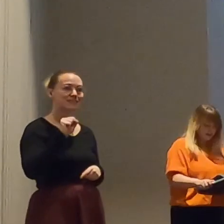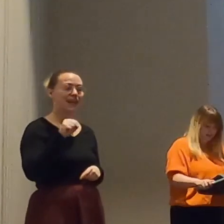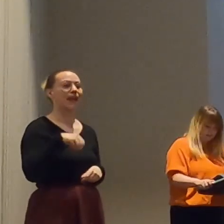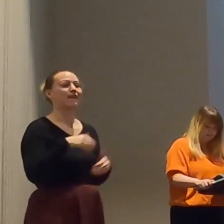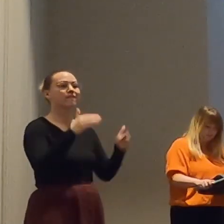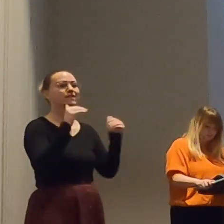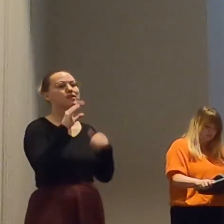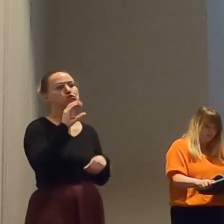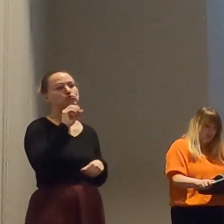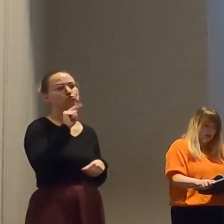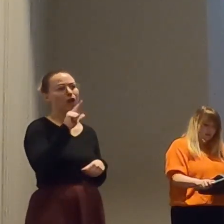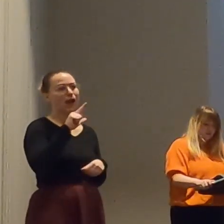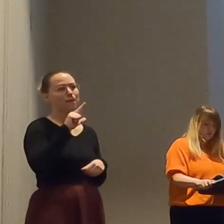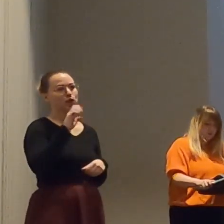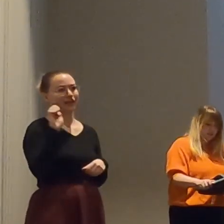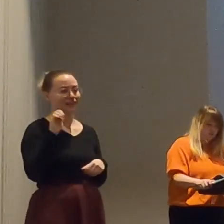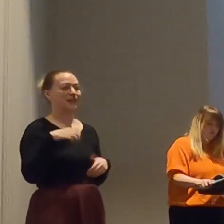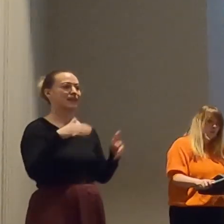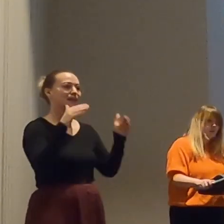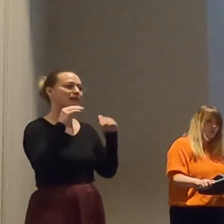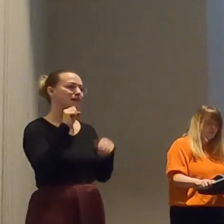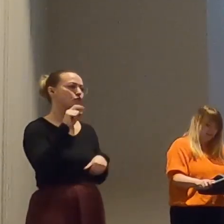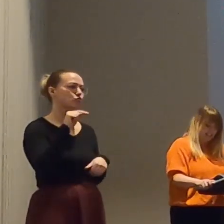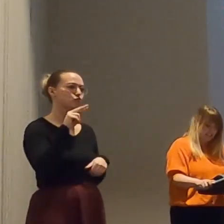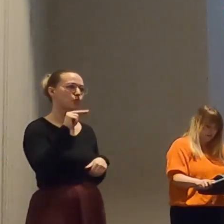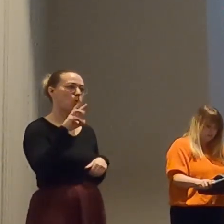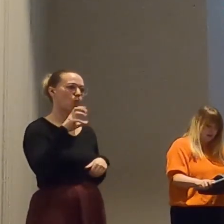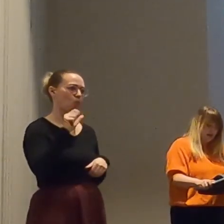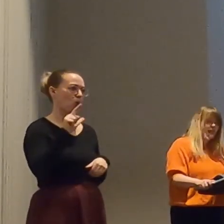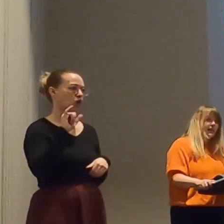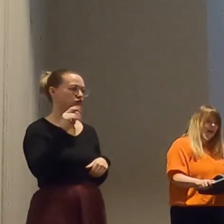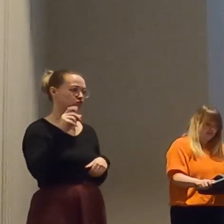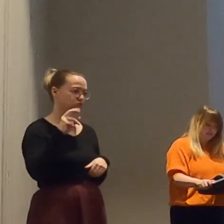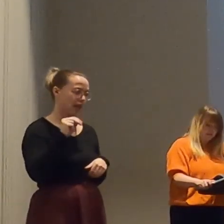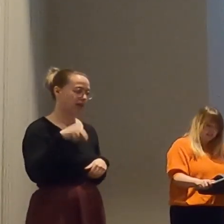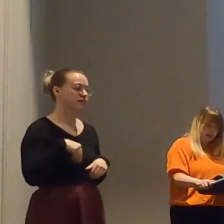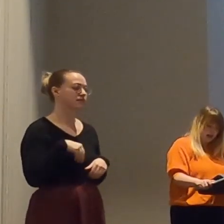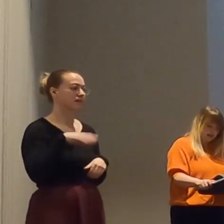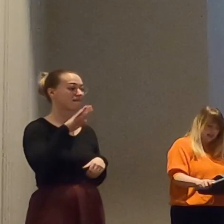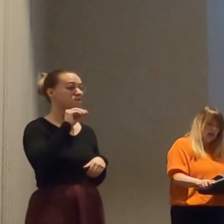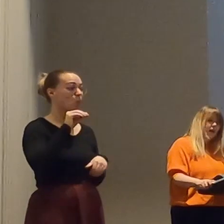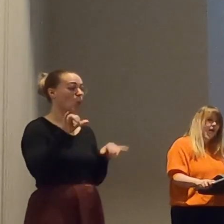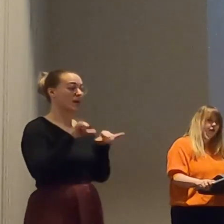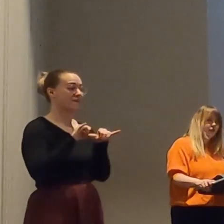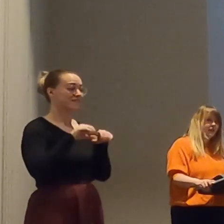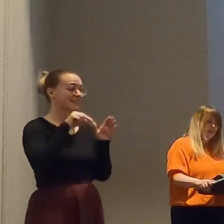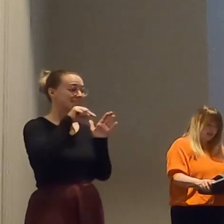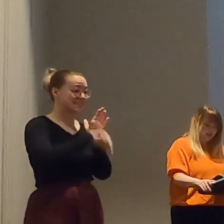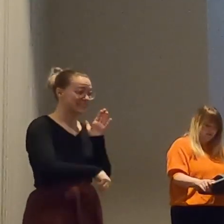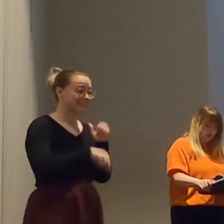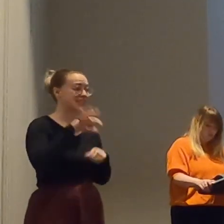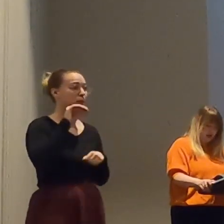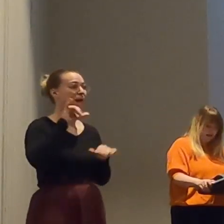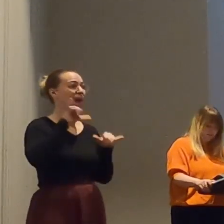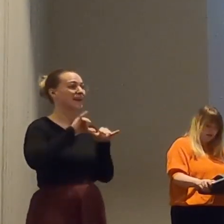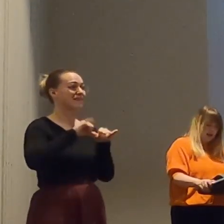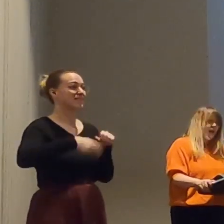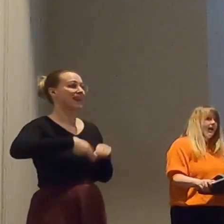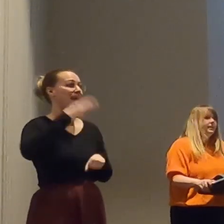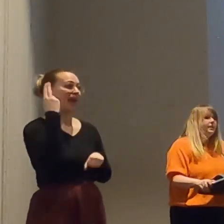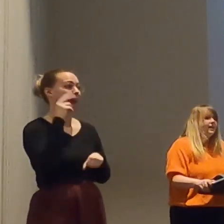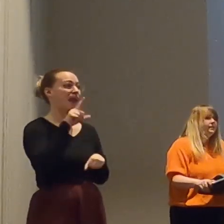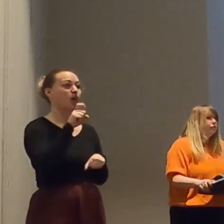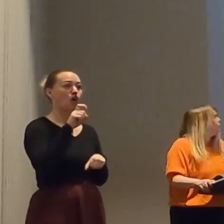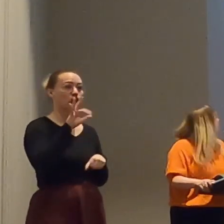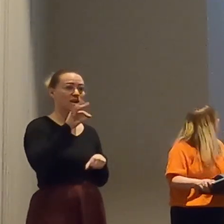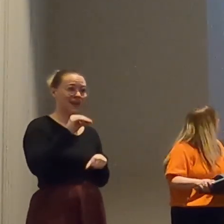Stonewall Jackson. The sculpture is 42 feet deep, 90 feet high, and 190 feet wide,